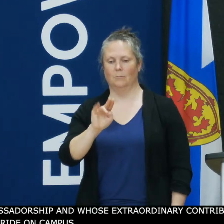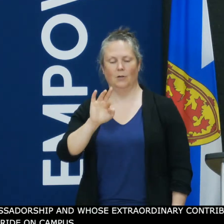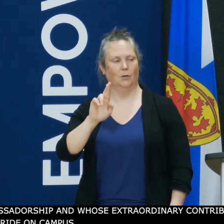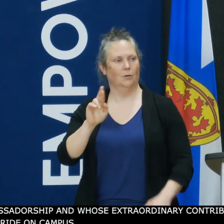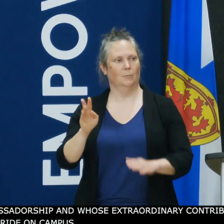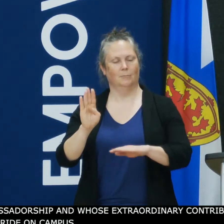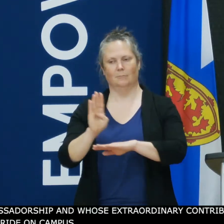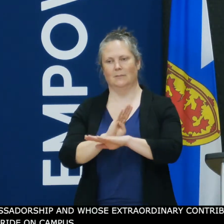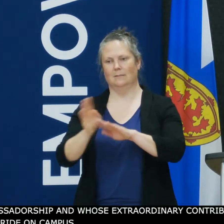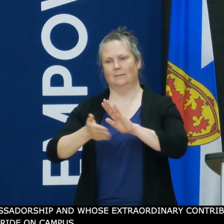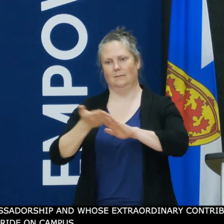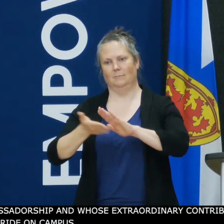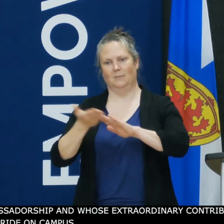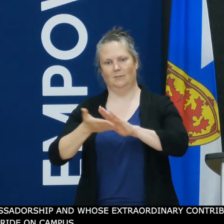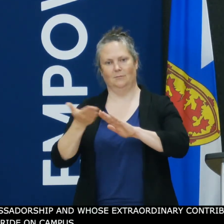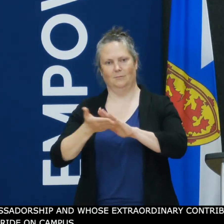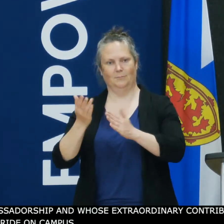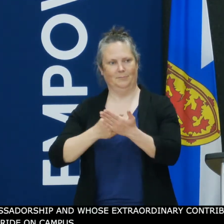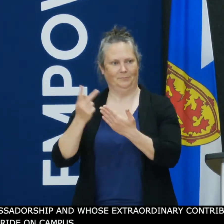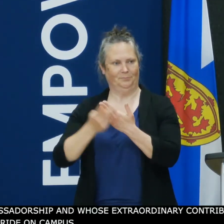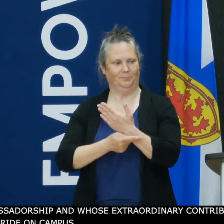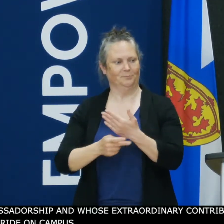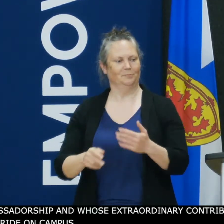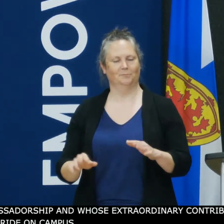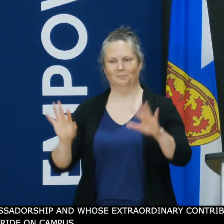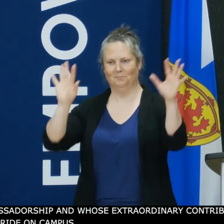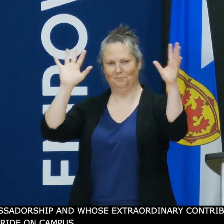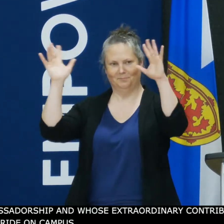Administration, Financial Services.